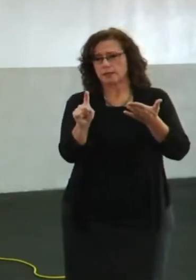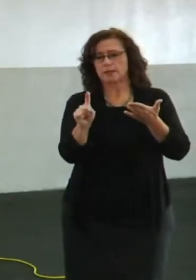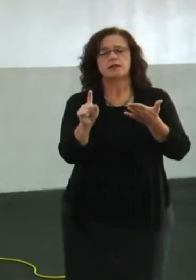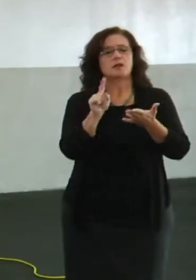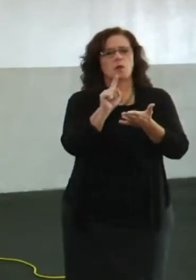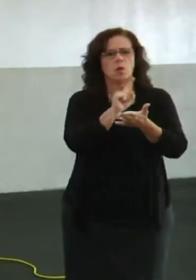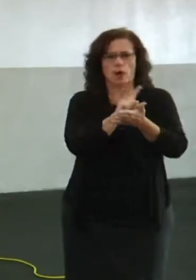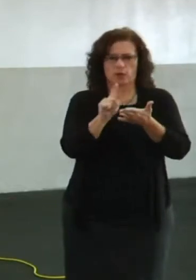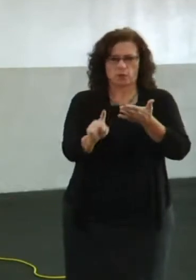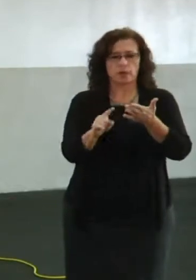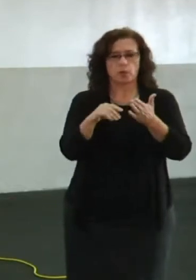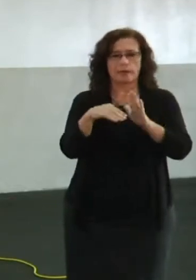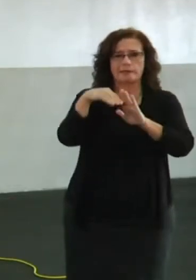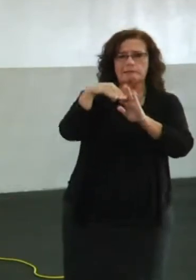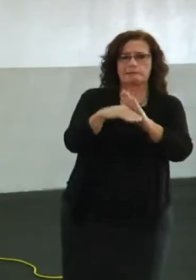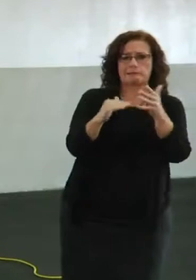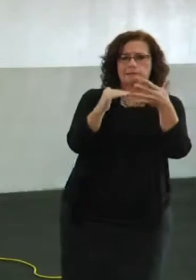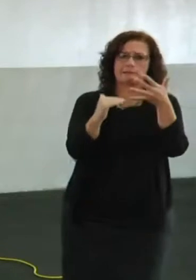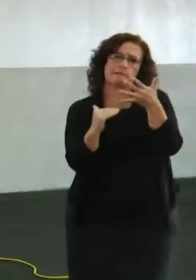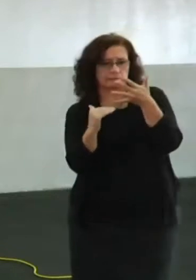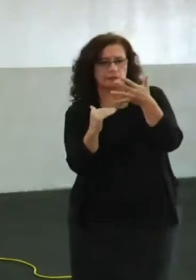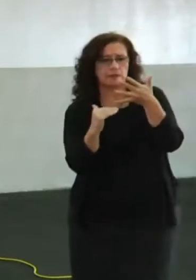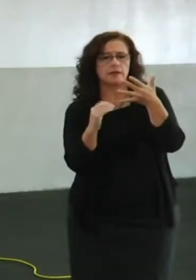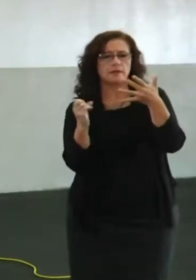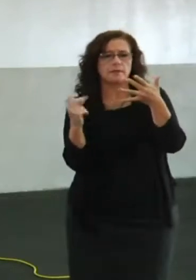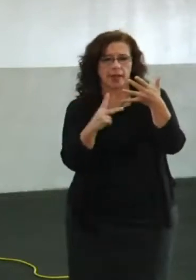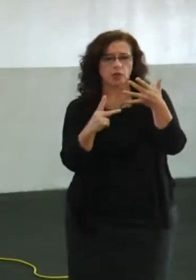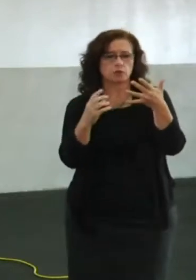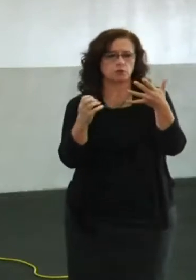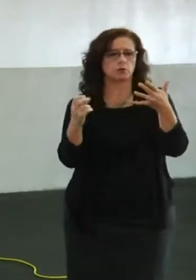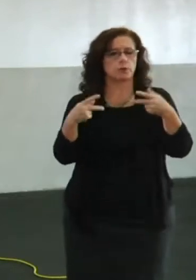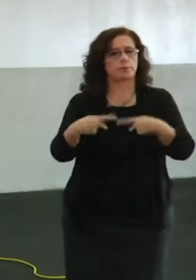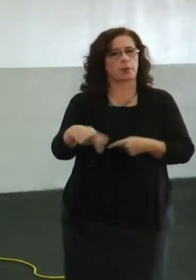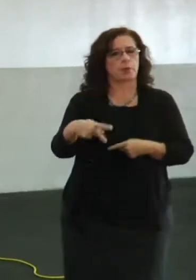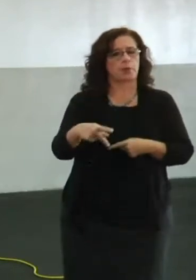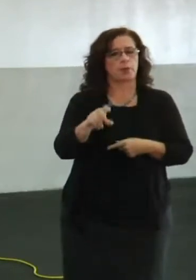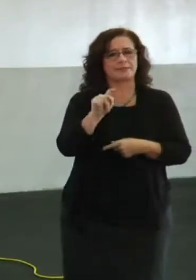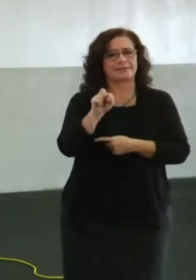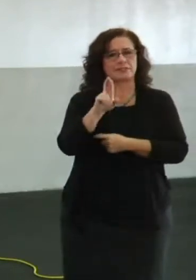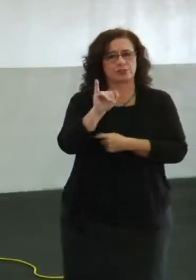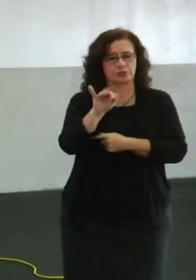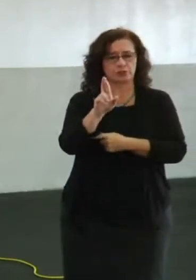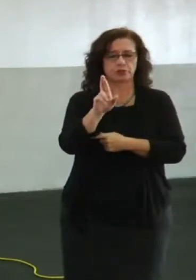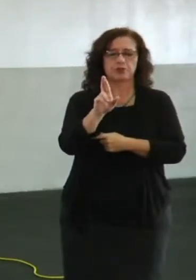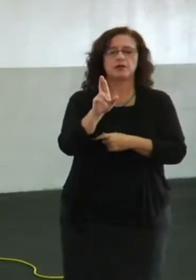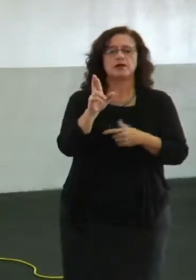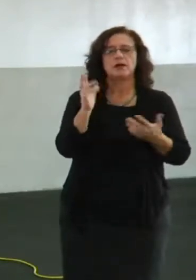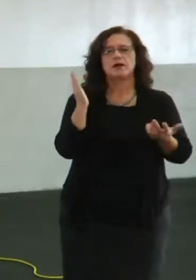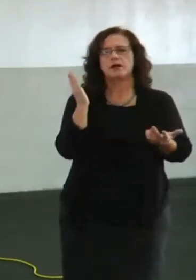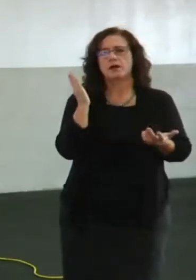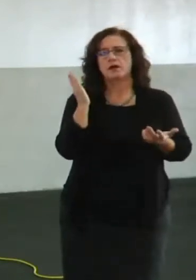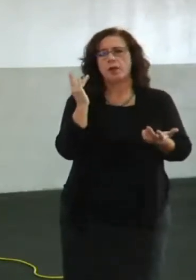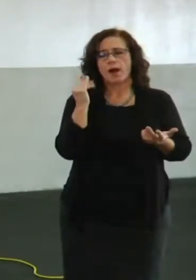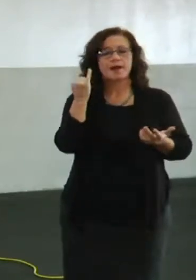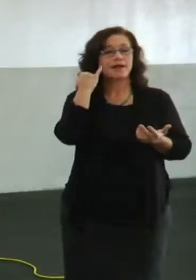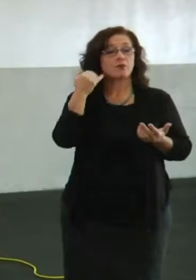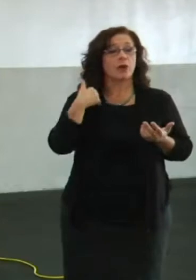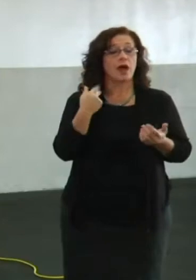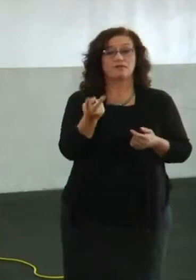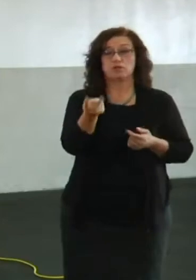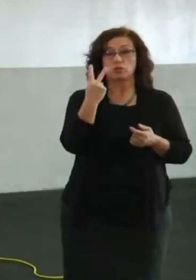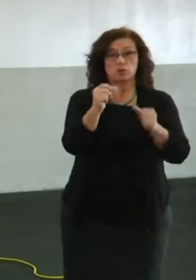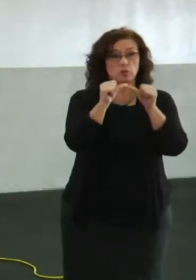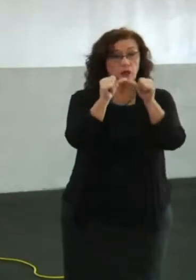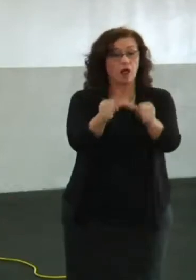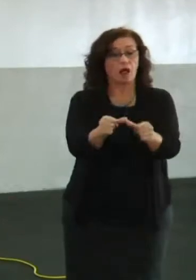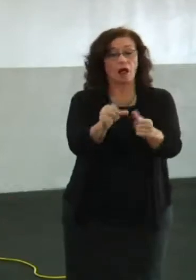tier, and officially we would go into that tier next week because the current guidelines by the state is that if you have 2 continuous